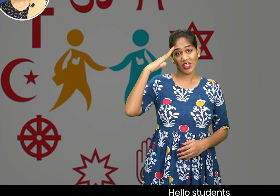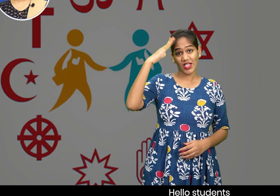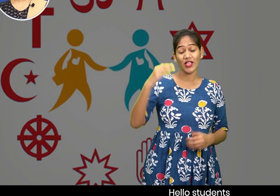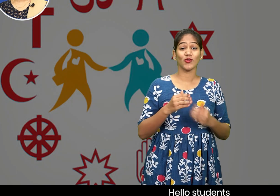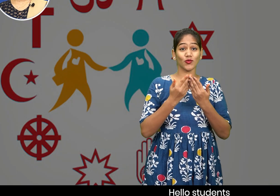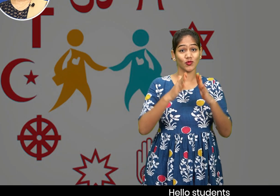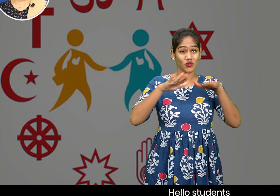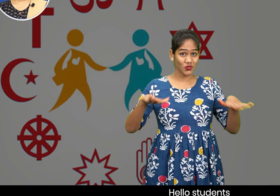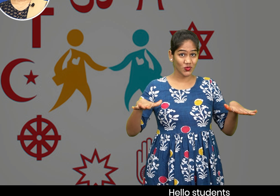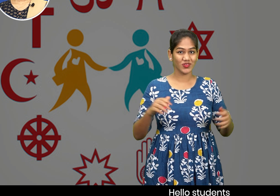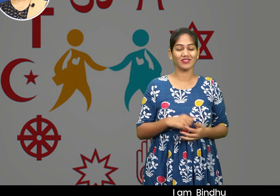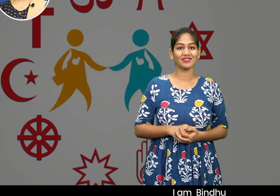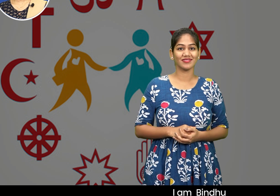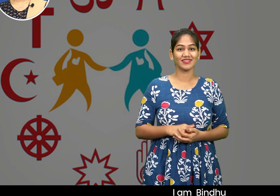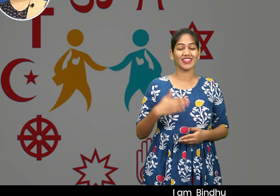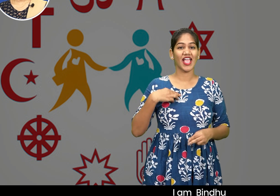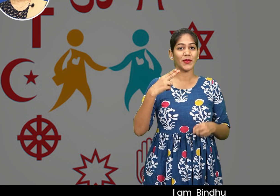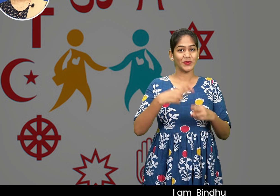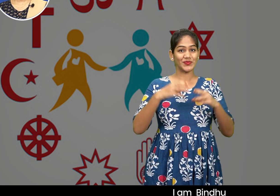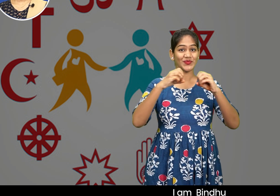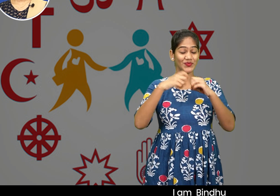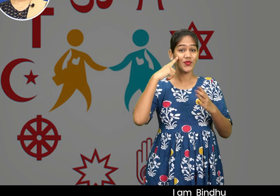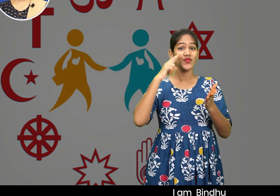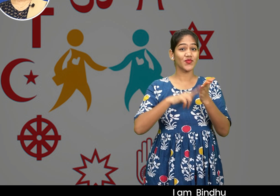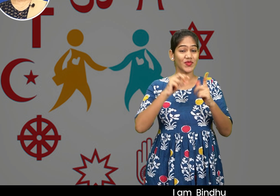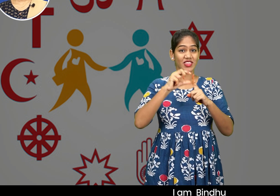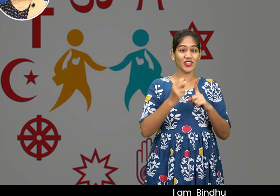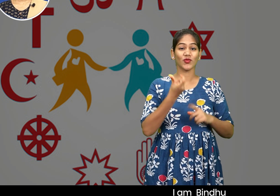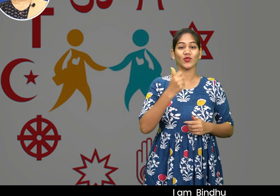Hello students, I am Bindu.